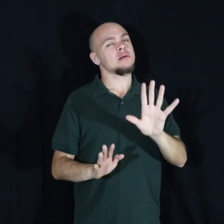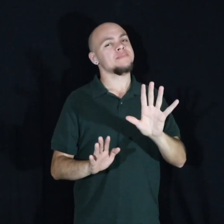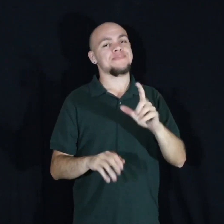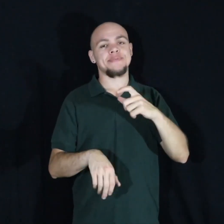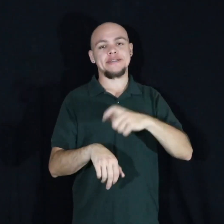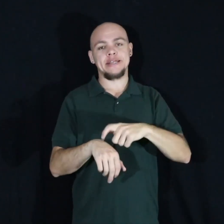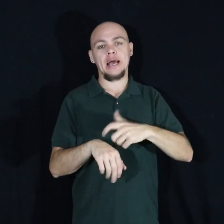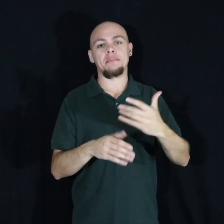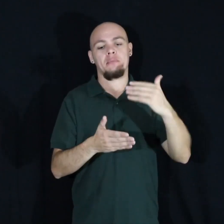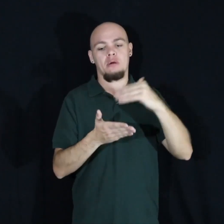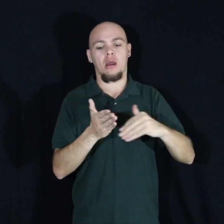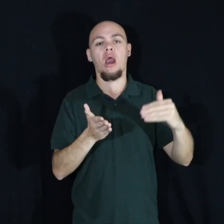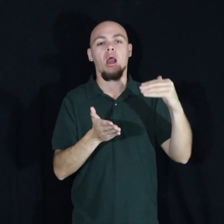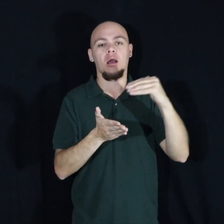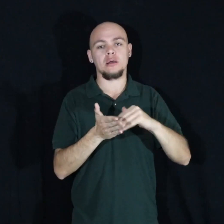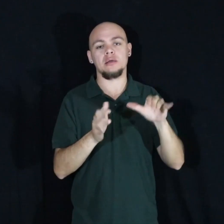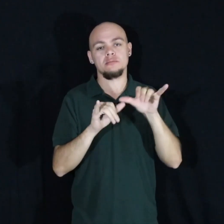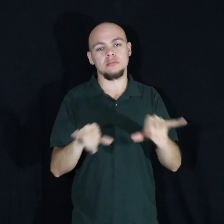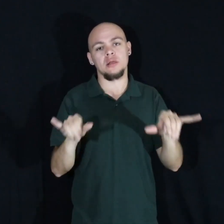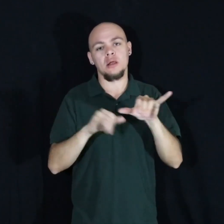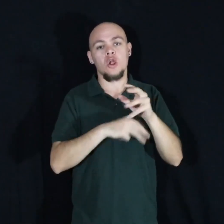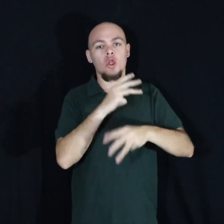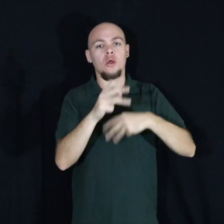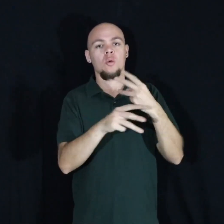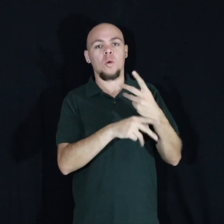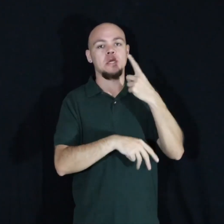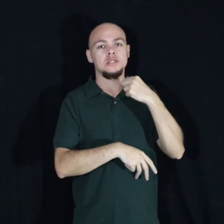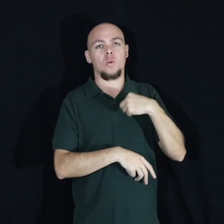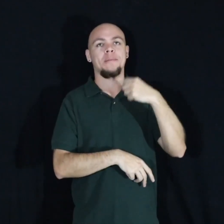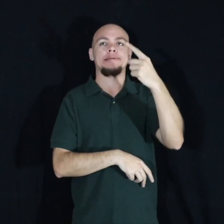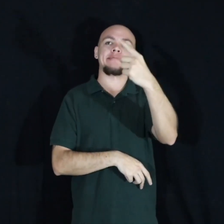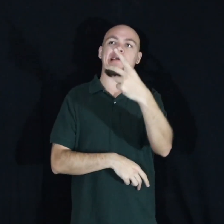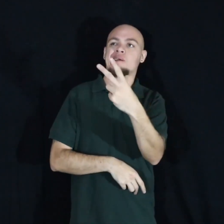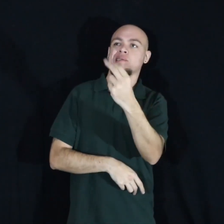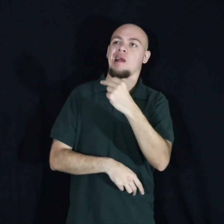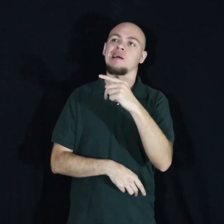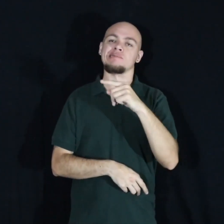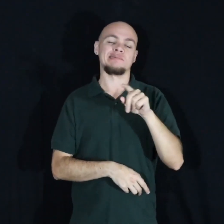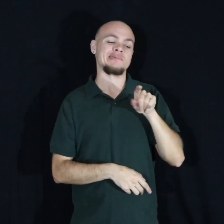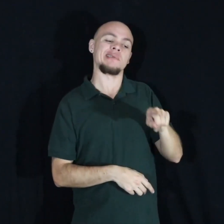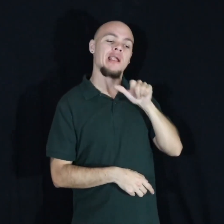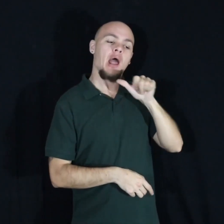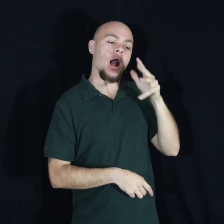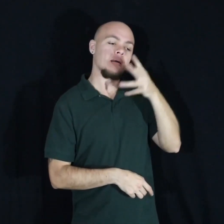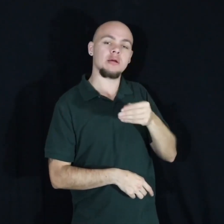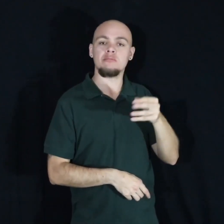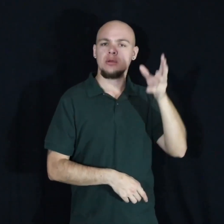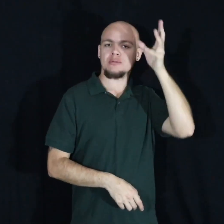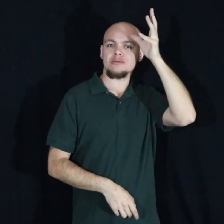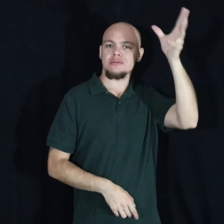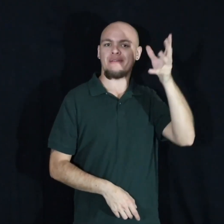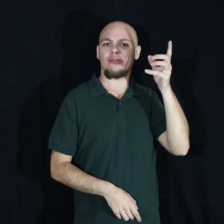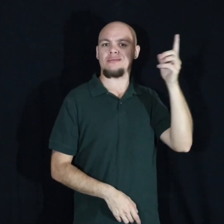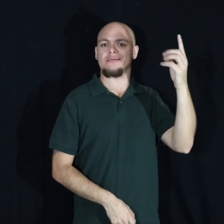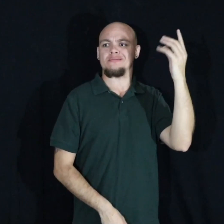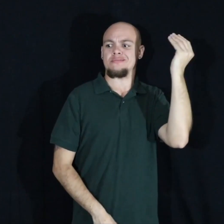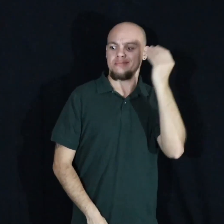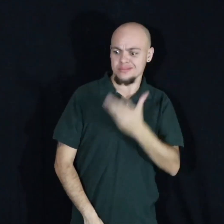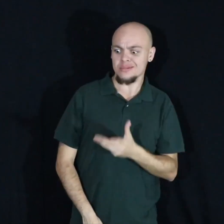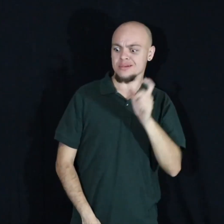Time and time again, the world told me that I wasn't, even though my grandfather told me every